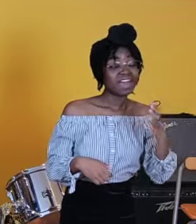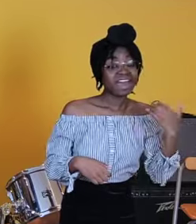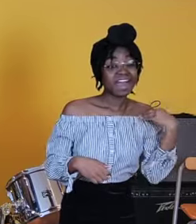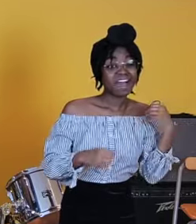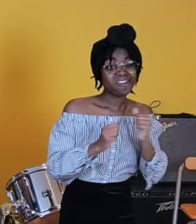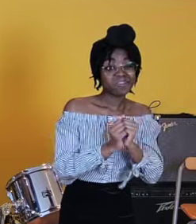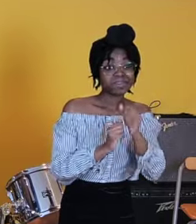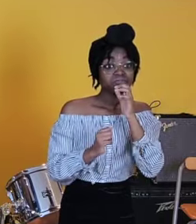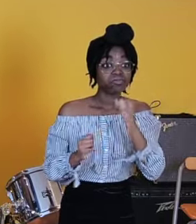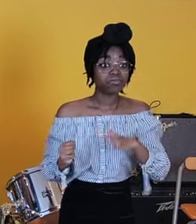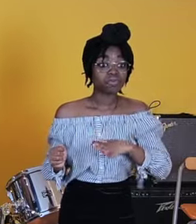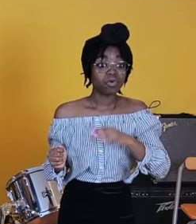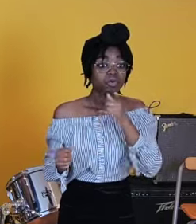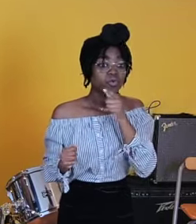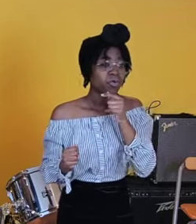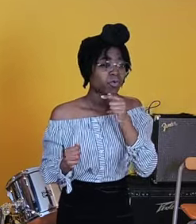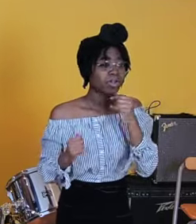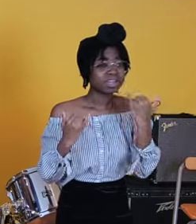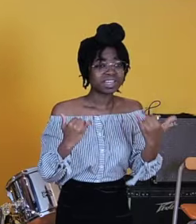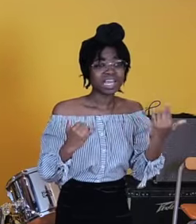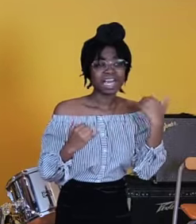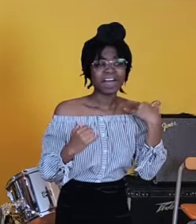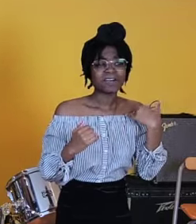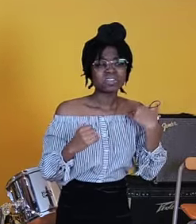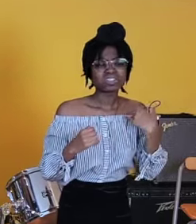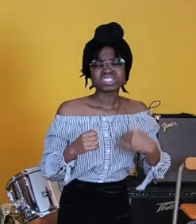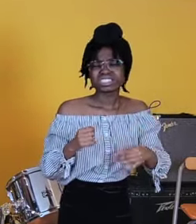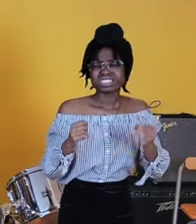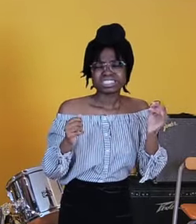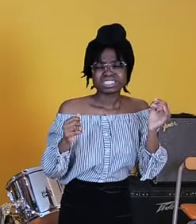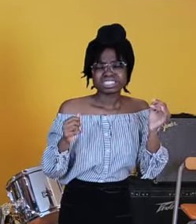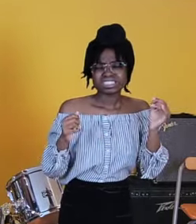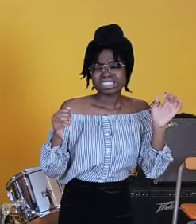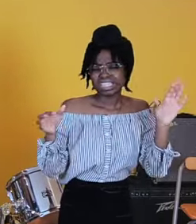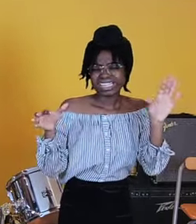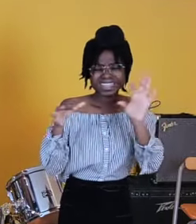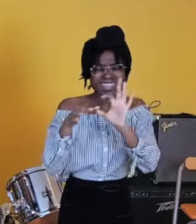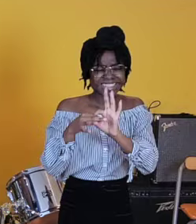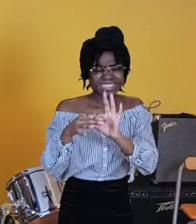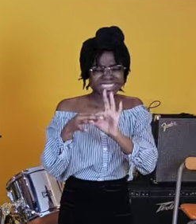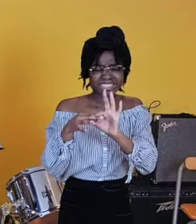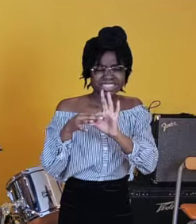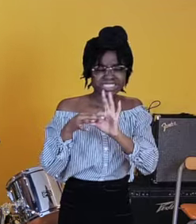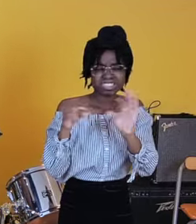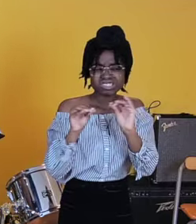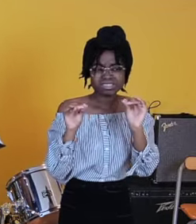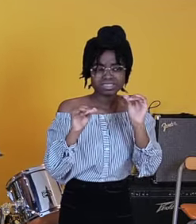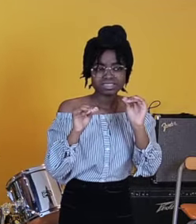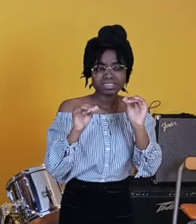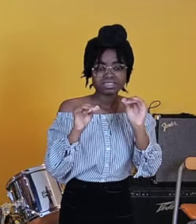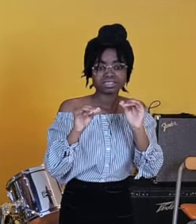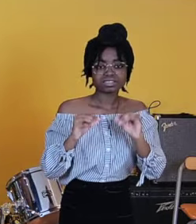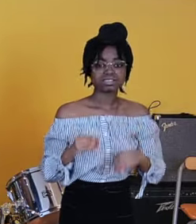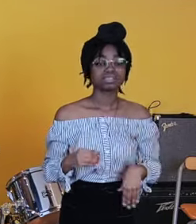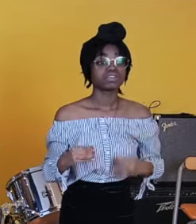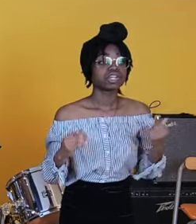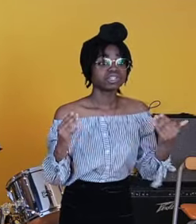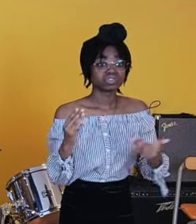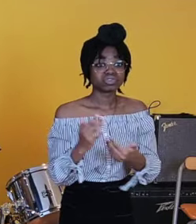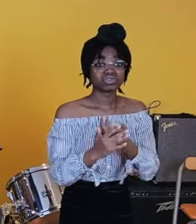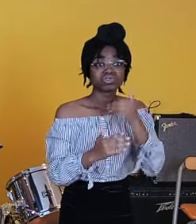now has little or no contact with him. So today, it's been coined, this new phrase has been